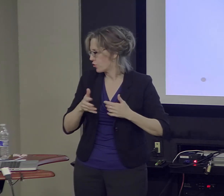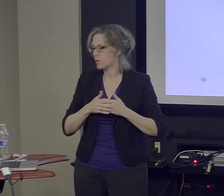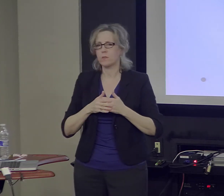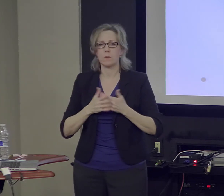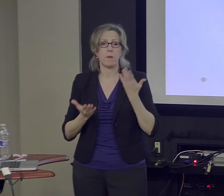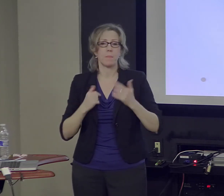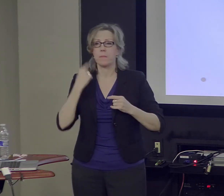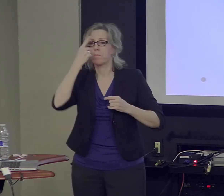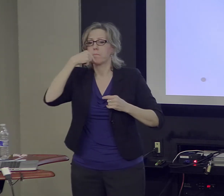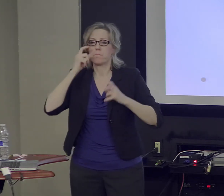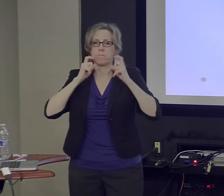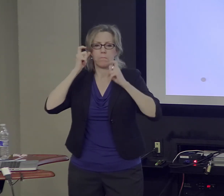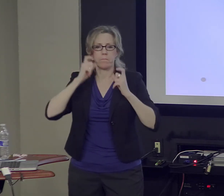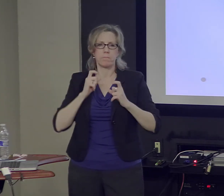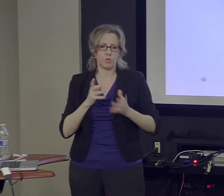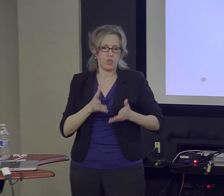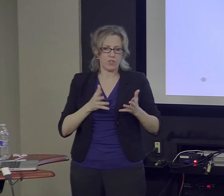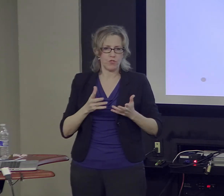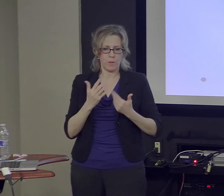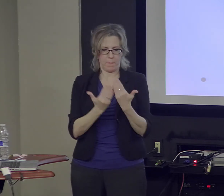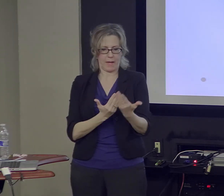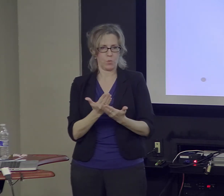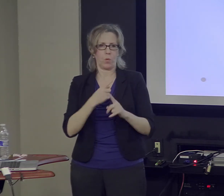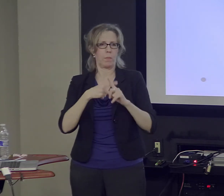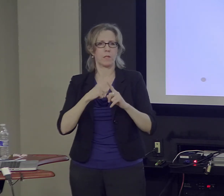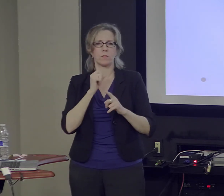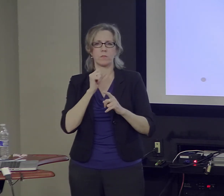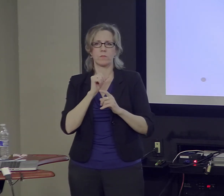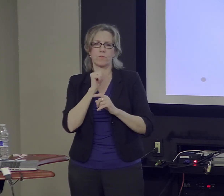So that's more of a gesture, maybe a non-manual marker,